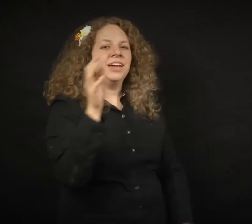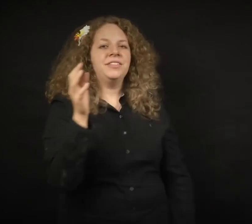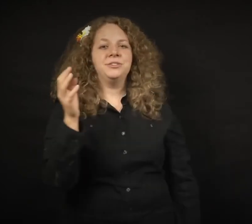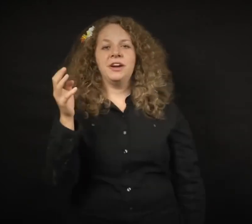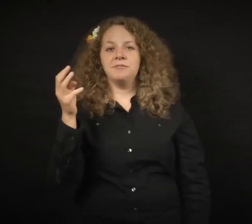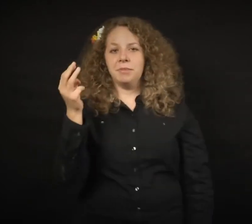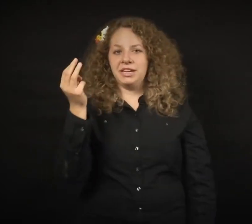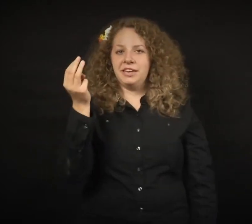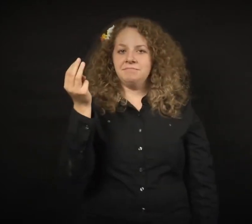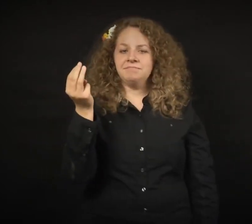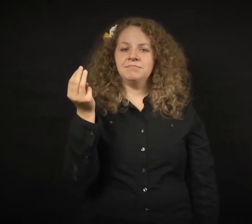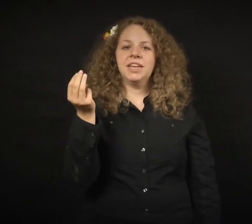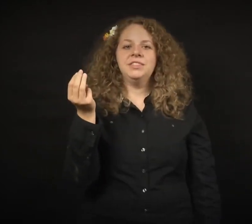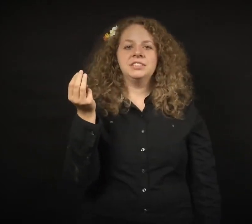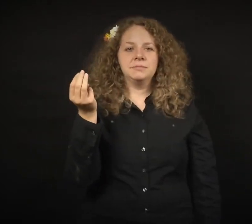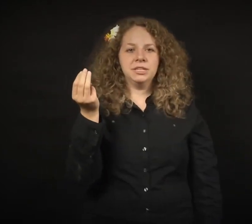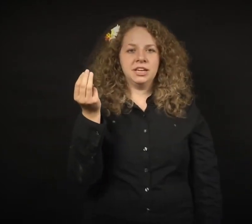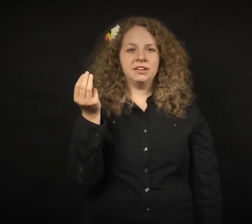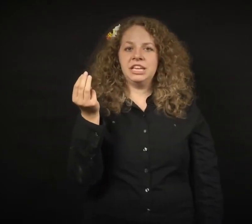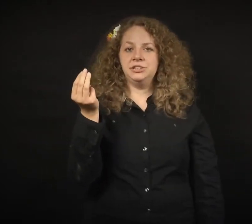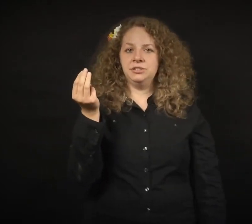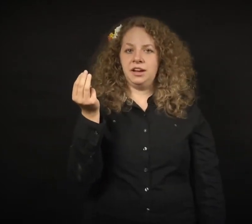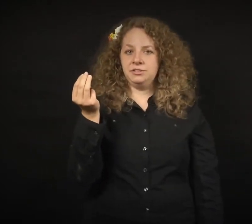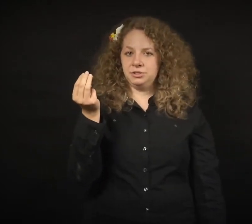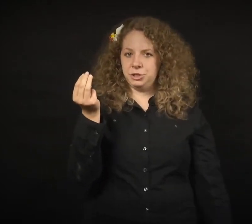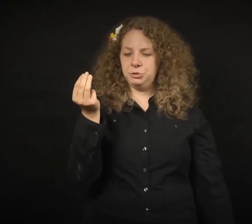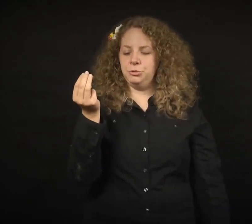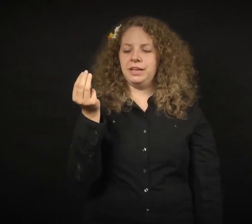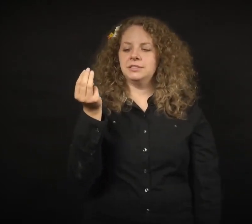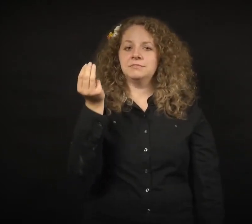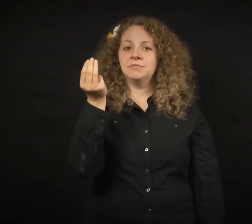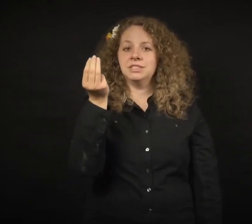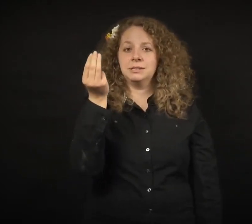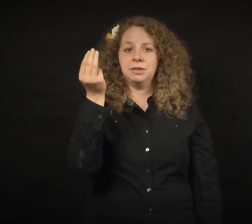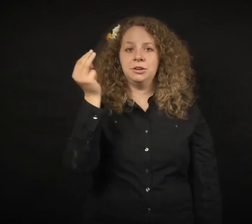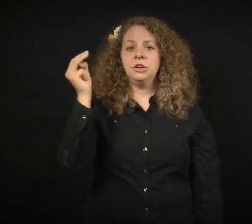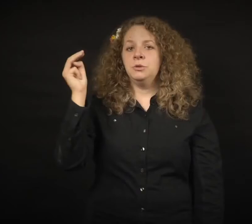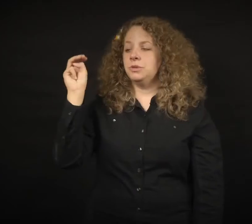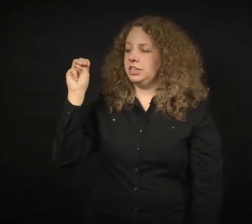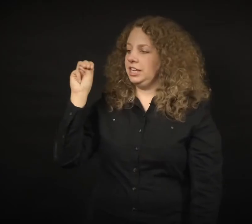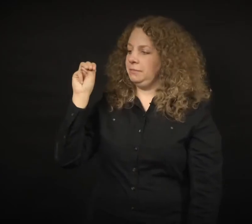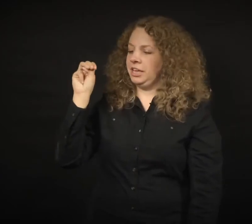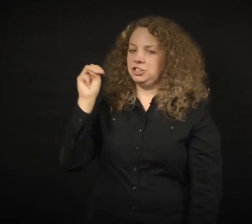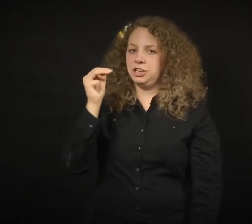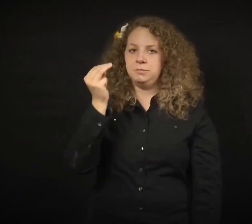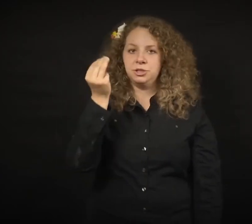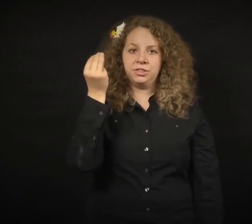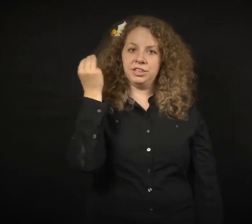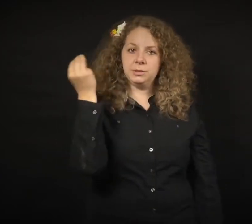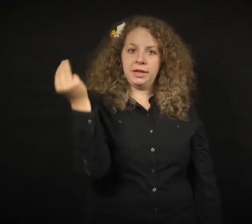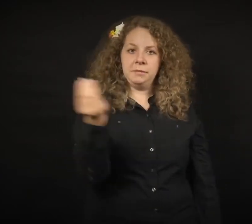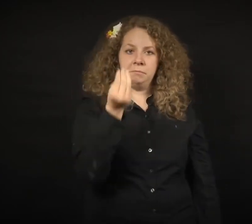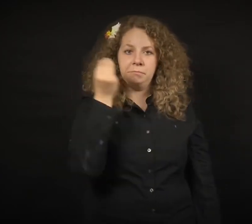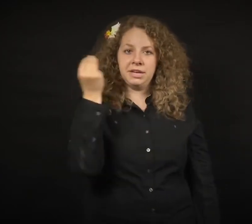and then you have Monday, and these can be done in two ways. This can be with an M hand shape, turned this way,